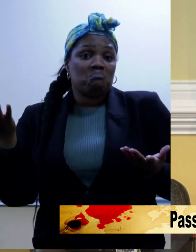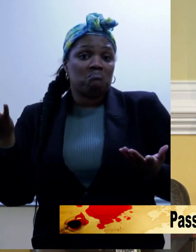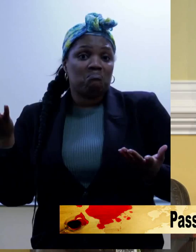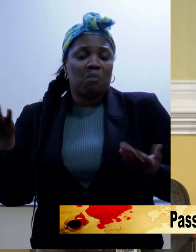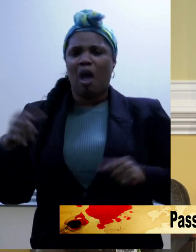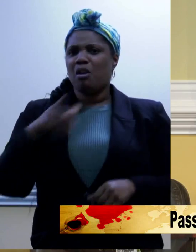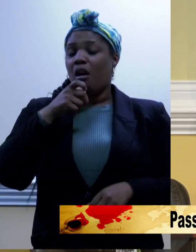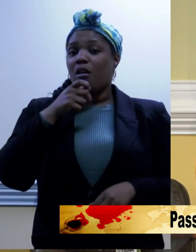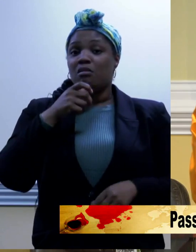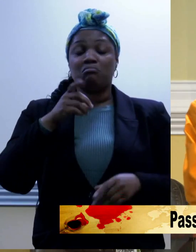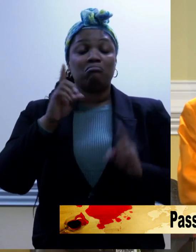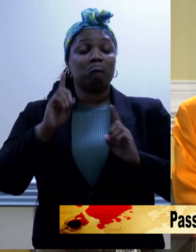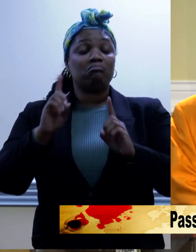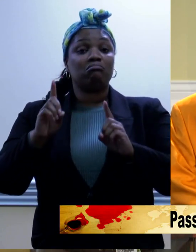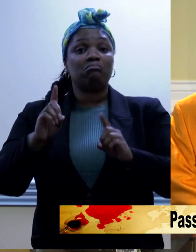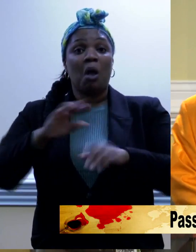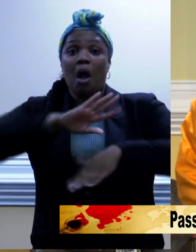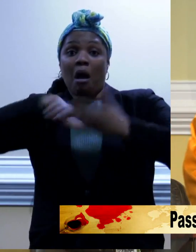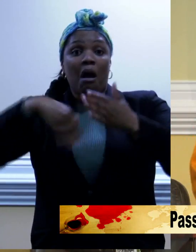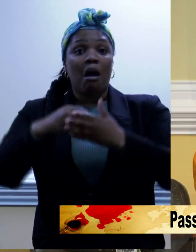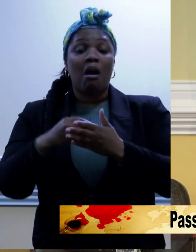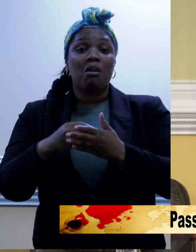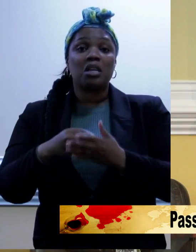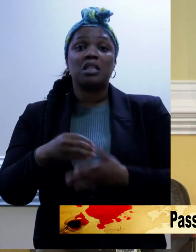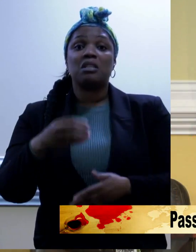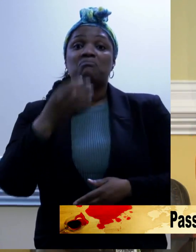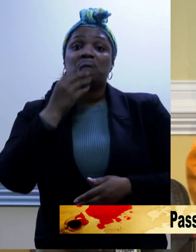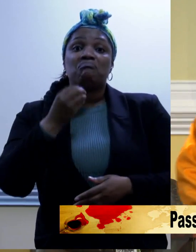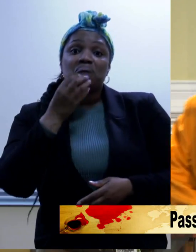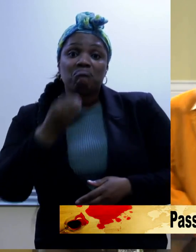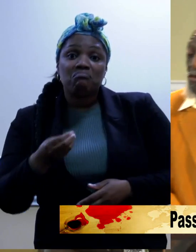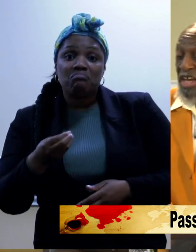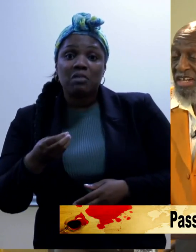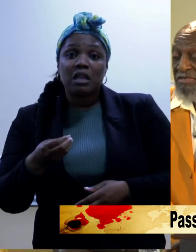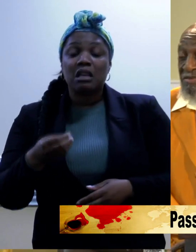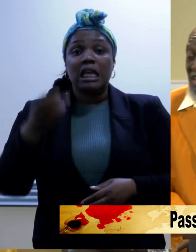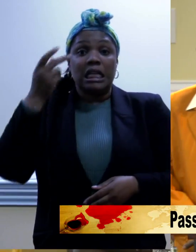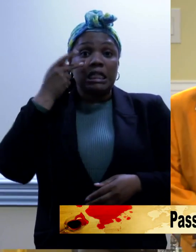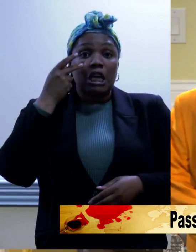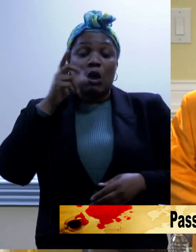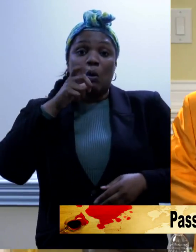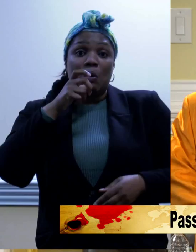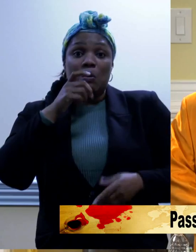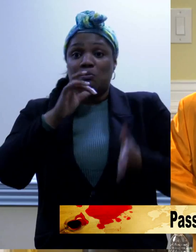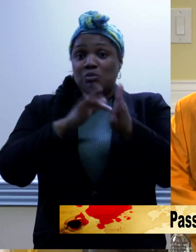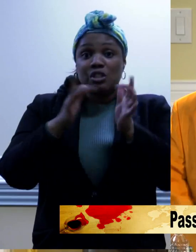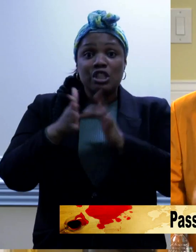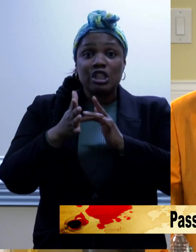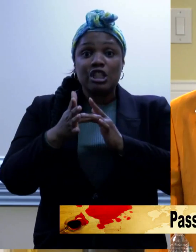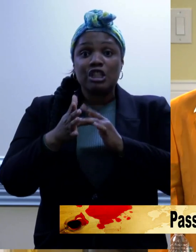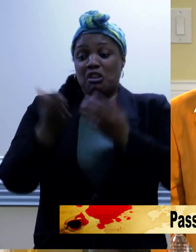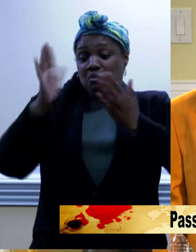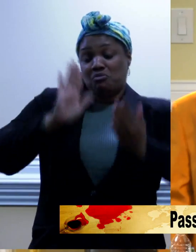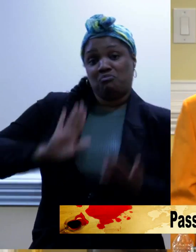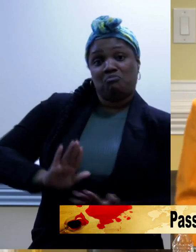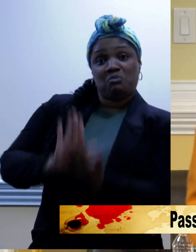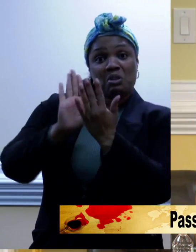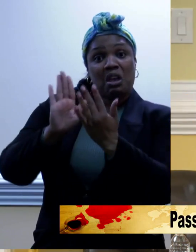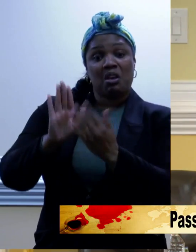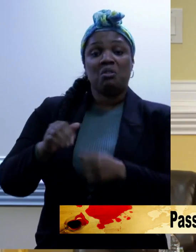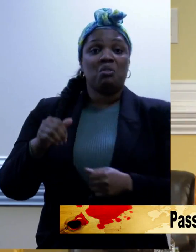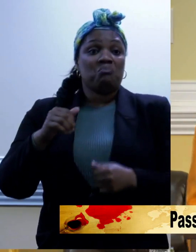Go back and see who Jesus dealt with. The only time he dealt with